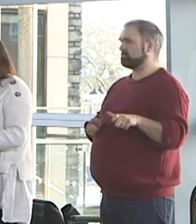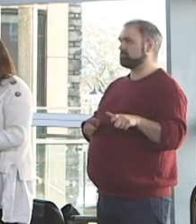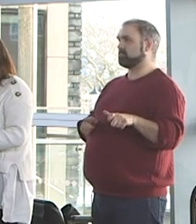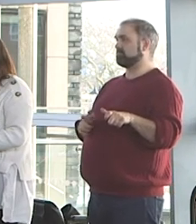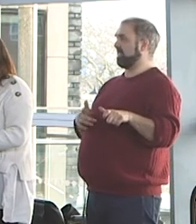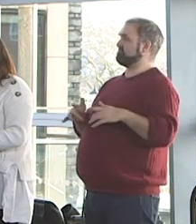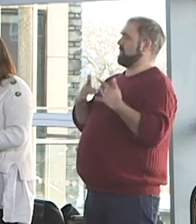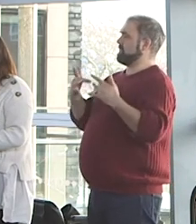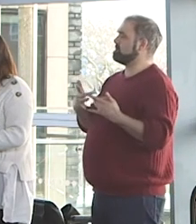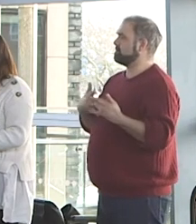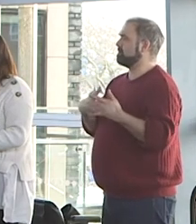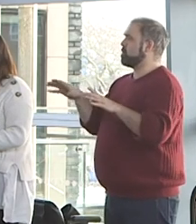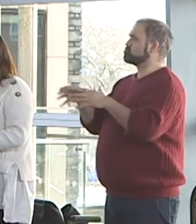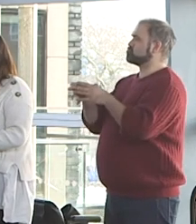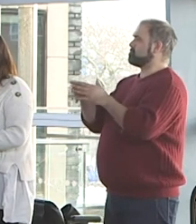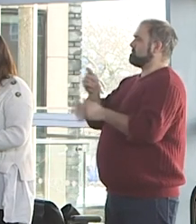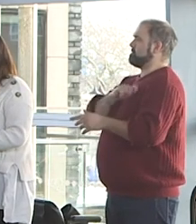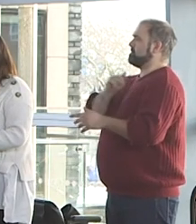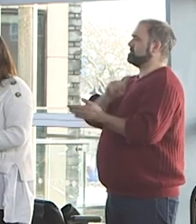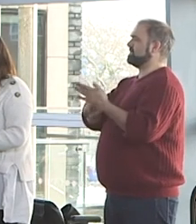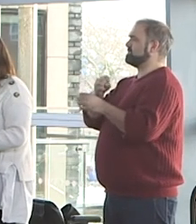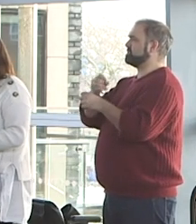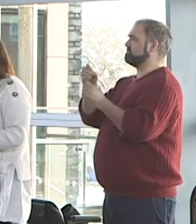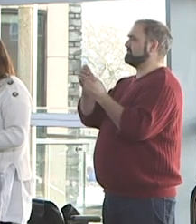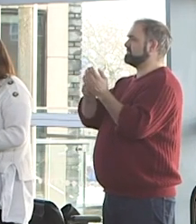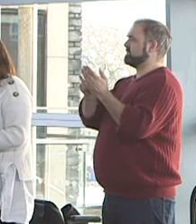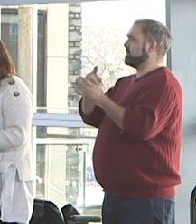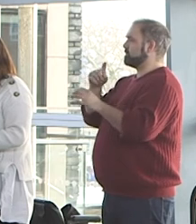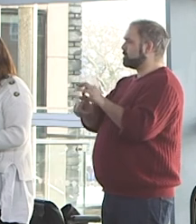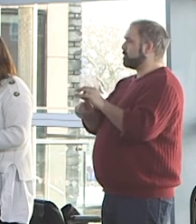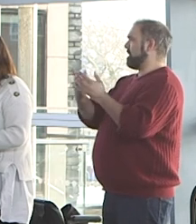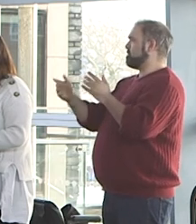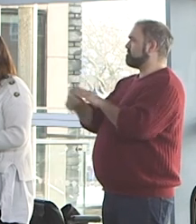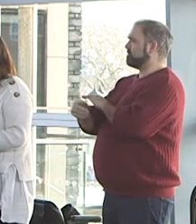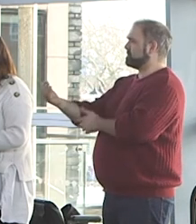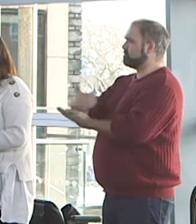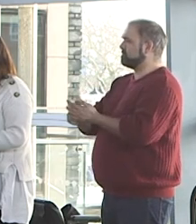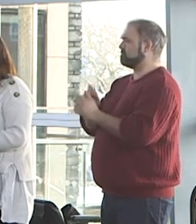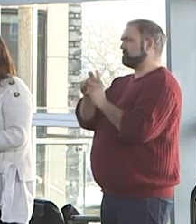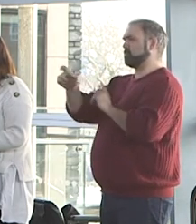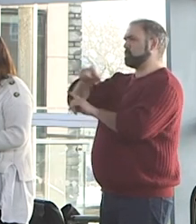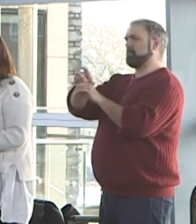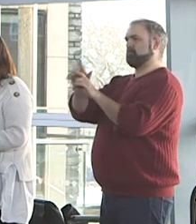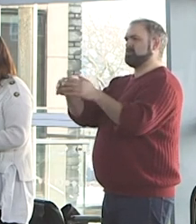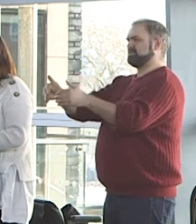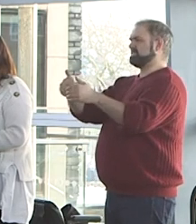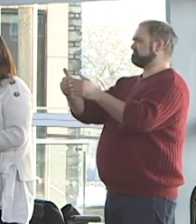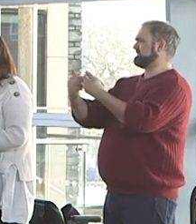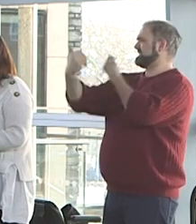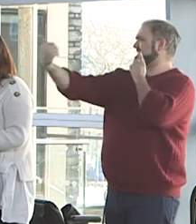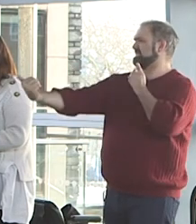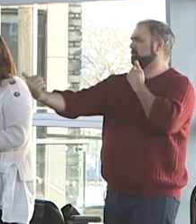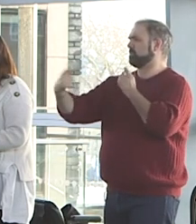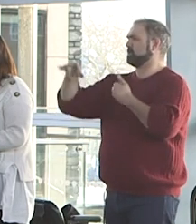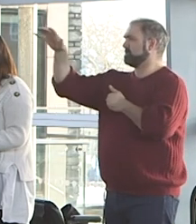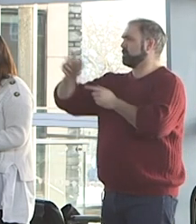The participants claim group memberships in the LGBTQ and refugee communities, but they are distant from both, as neither community is willing to